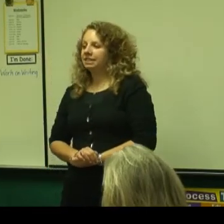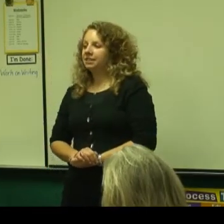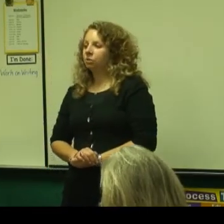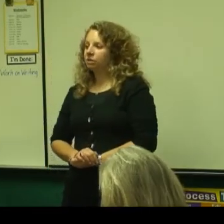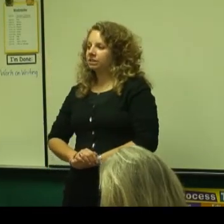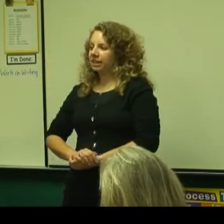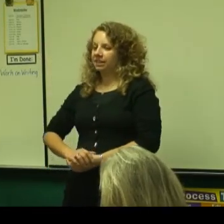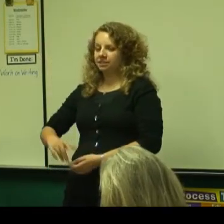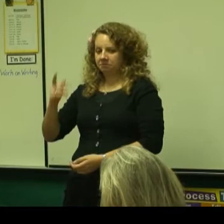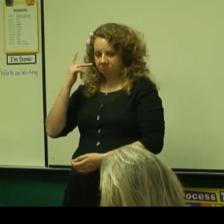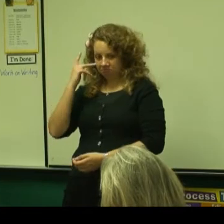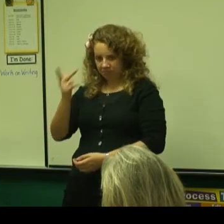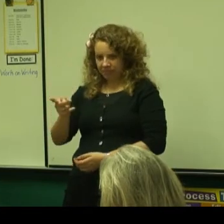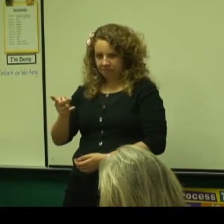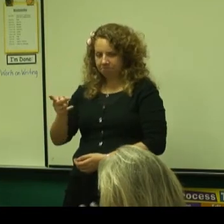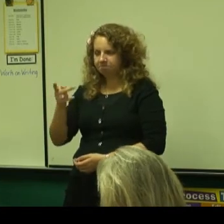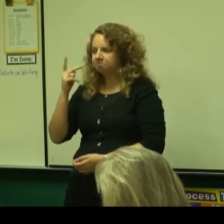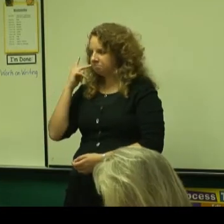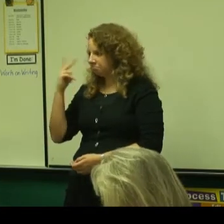See or sight. See.